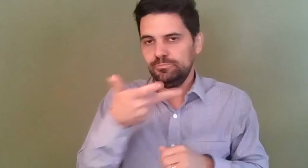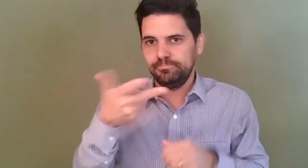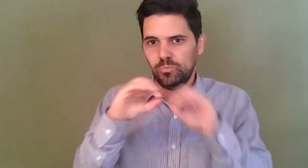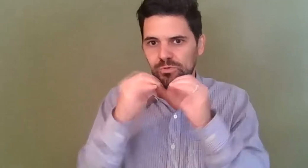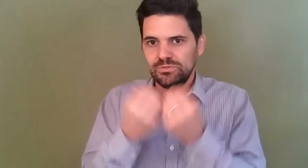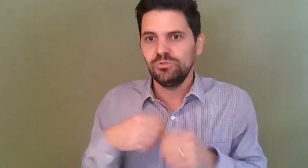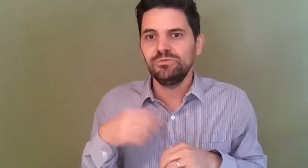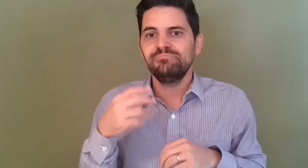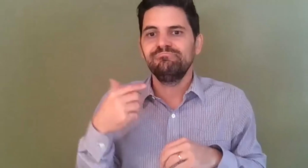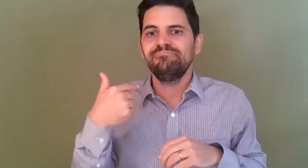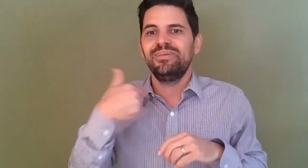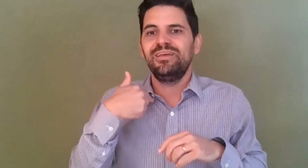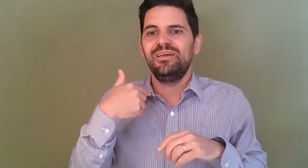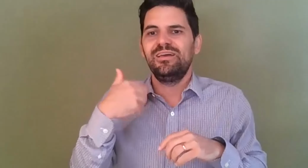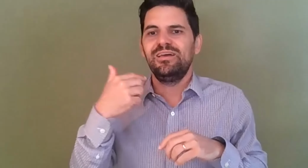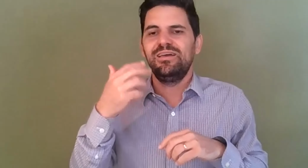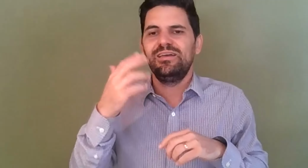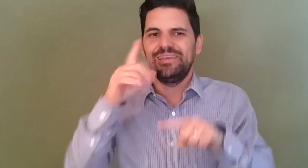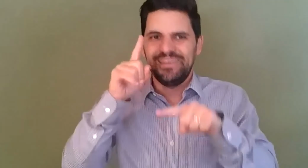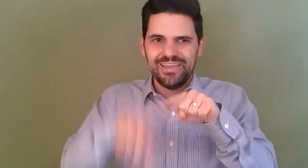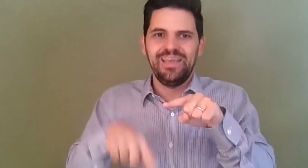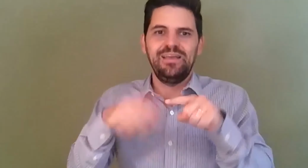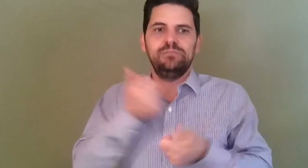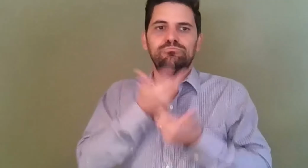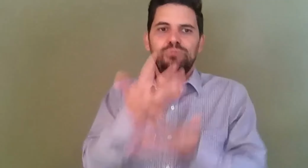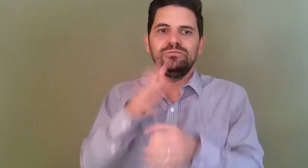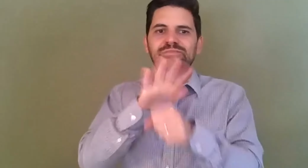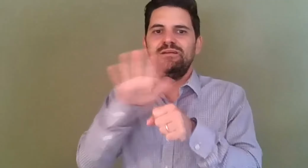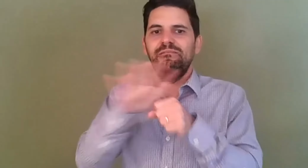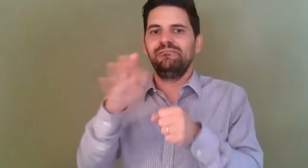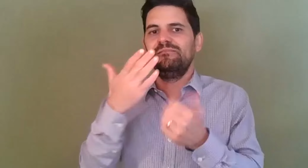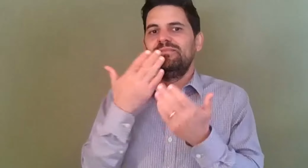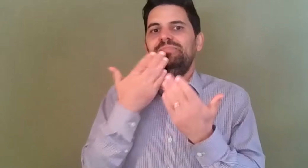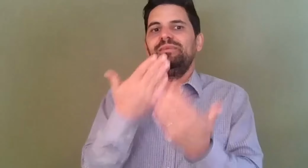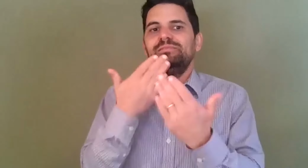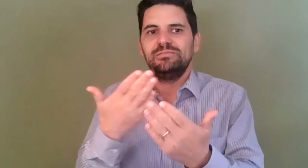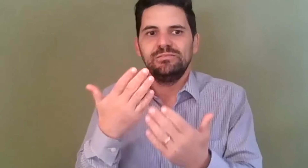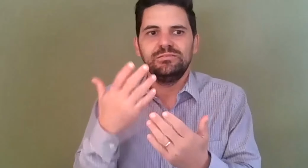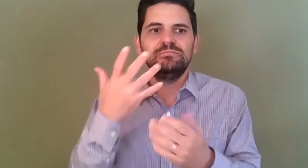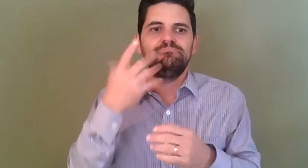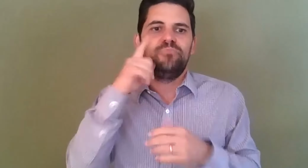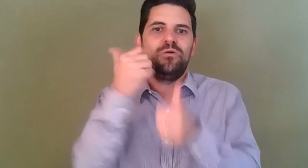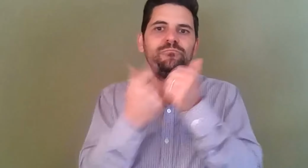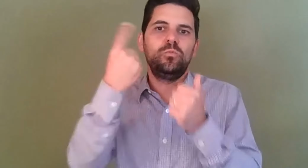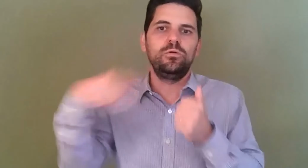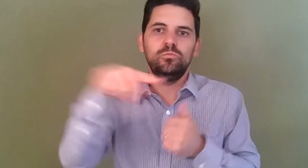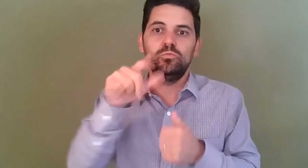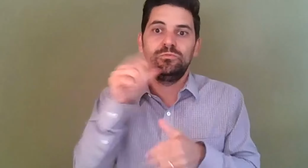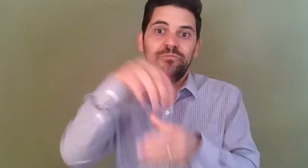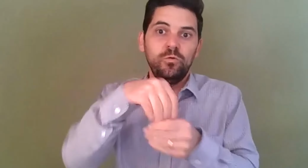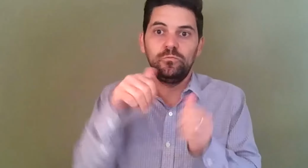We have wonderful partners within the three organizations, USAID and then ACR. And I want to